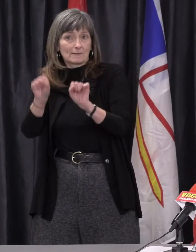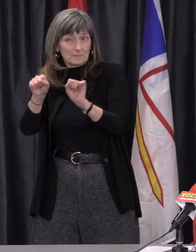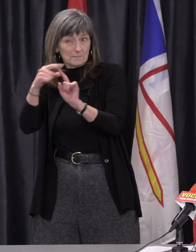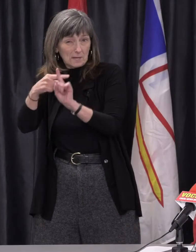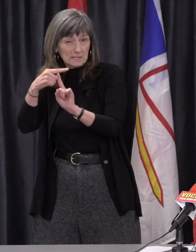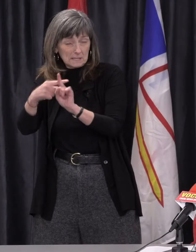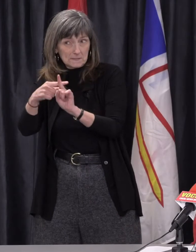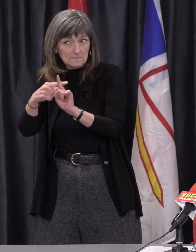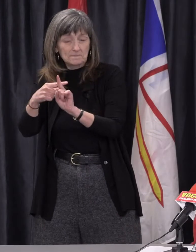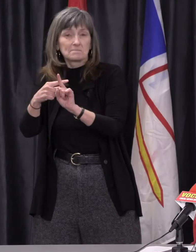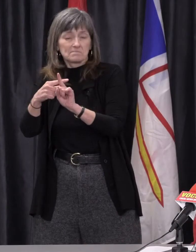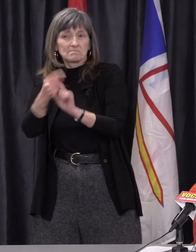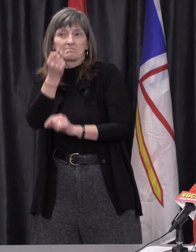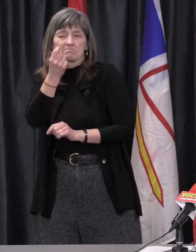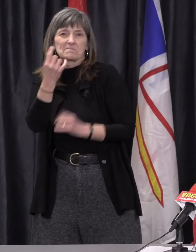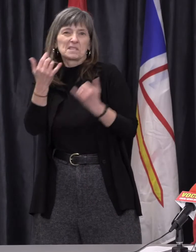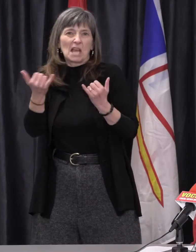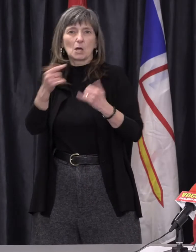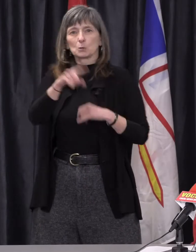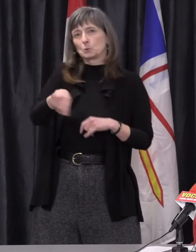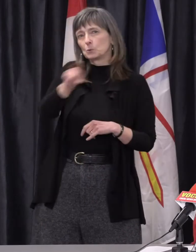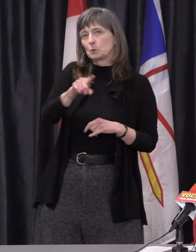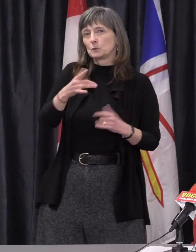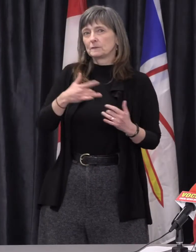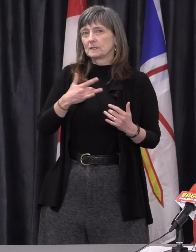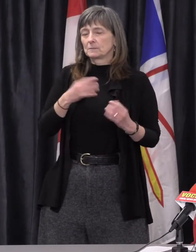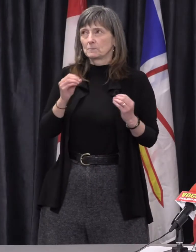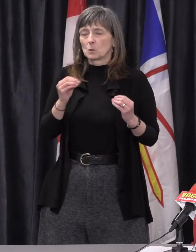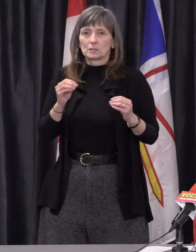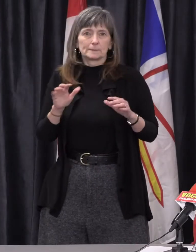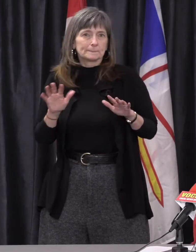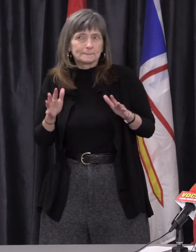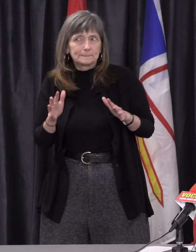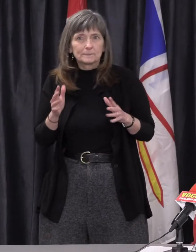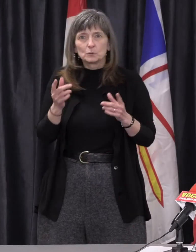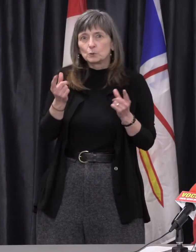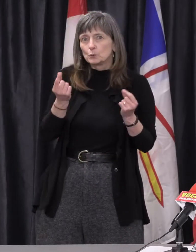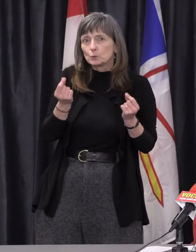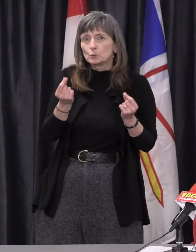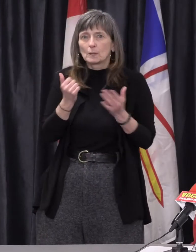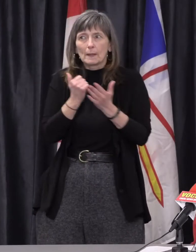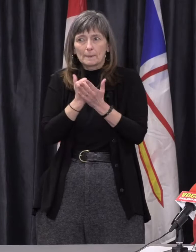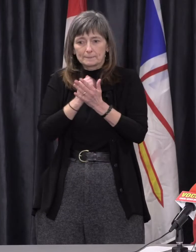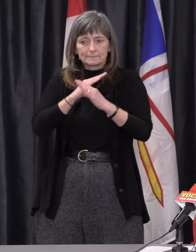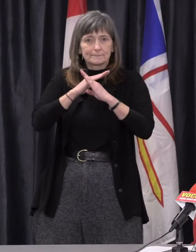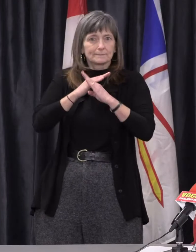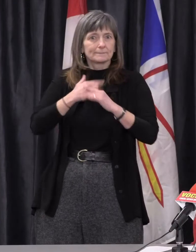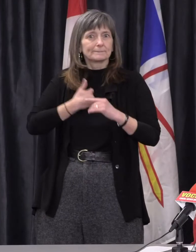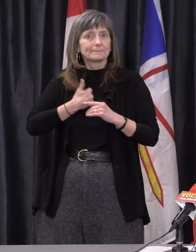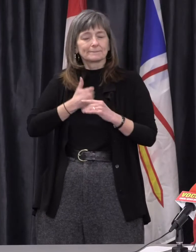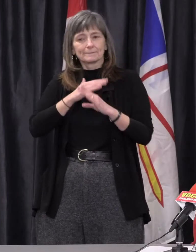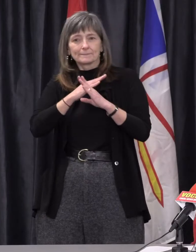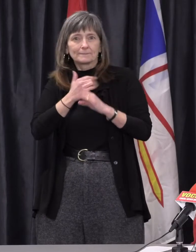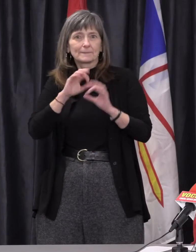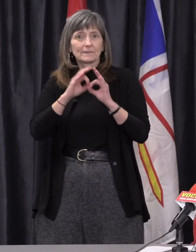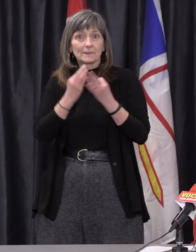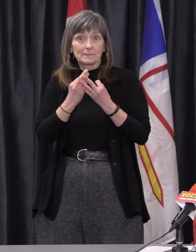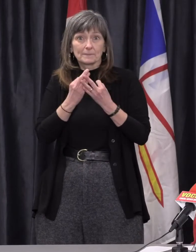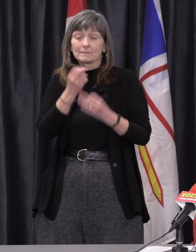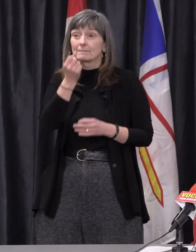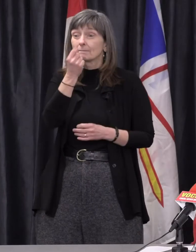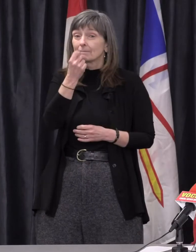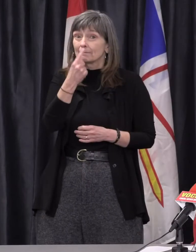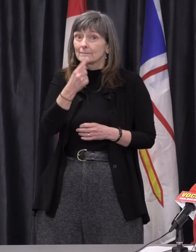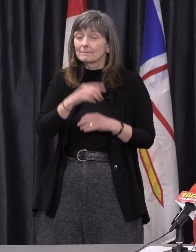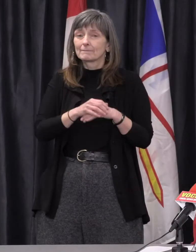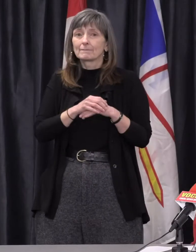how to protect ourselves and our families from this virus. We have to remember that 80% of people who have this virus